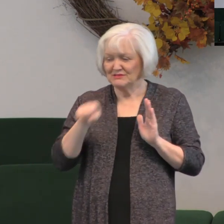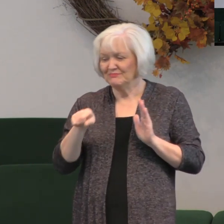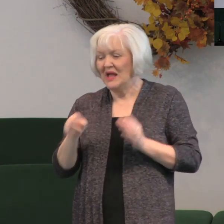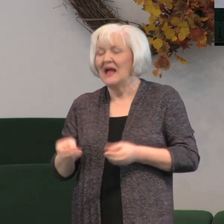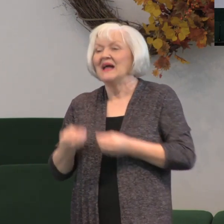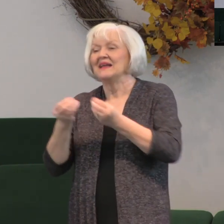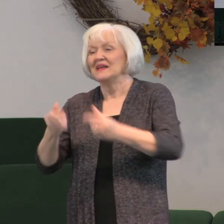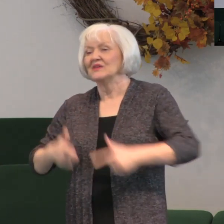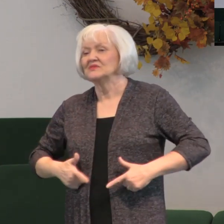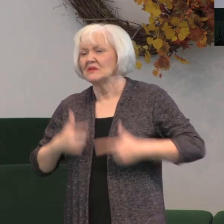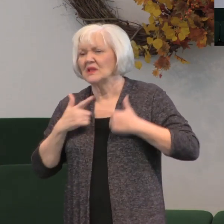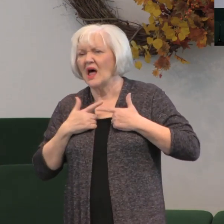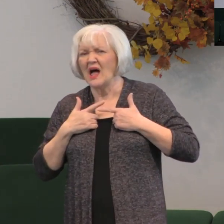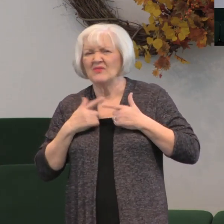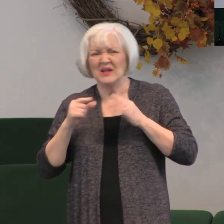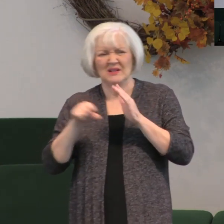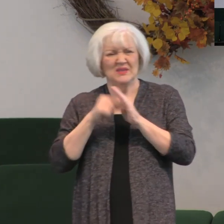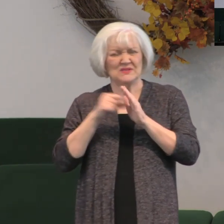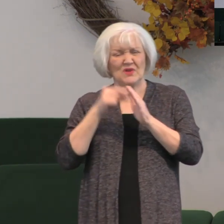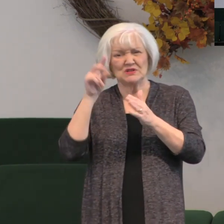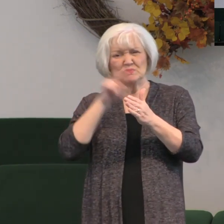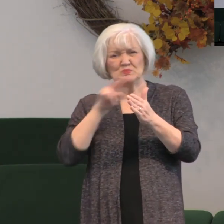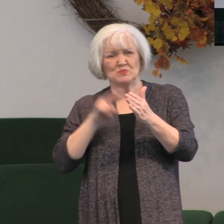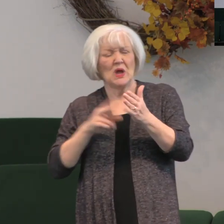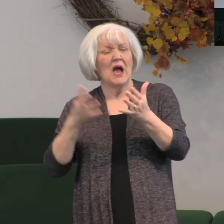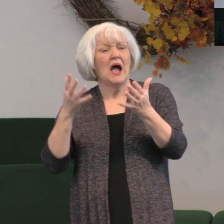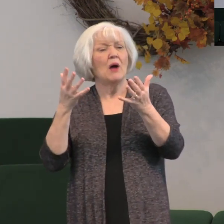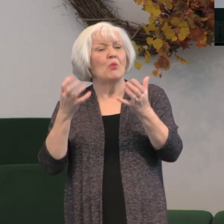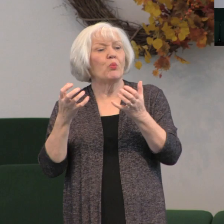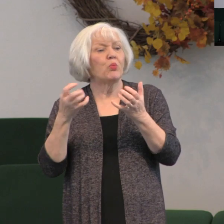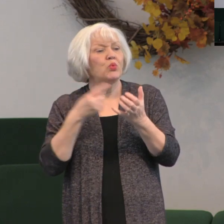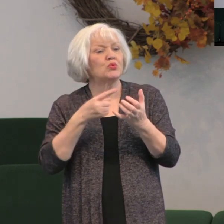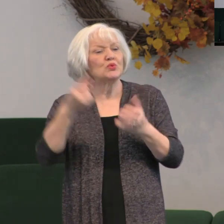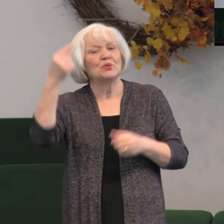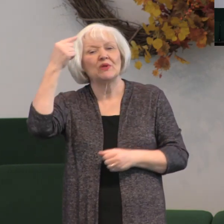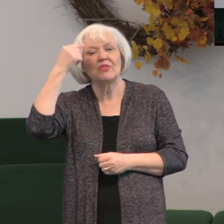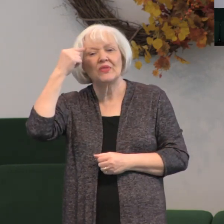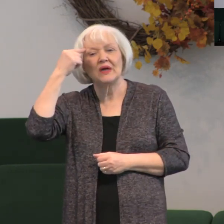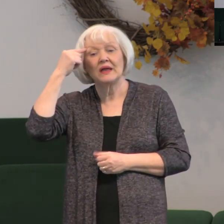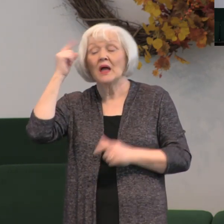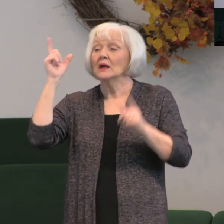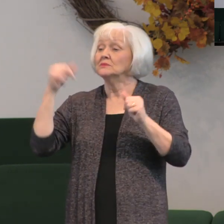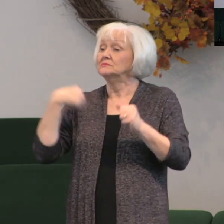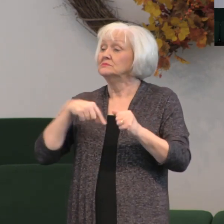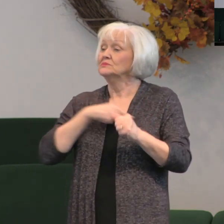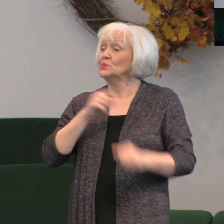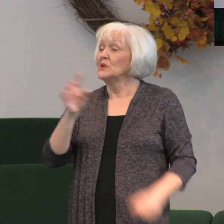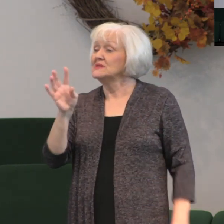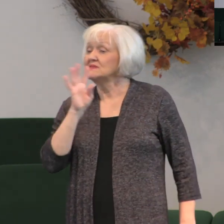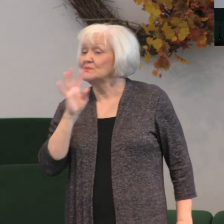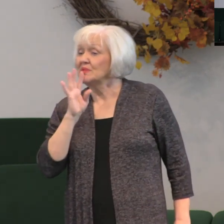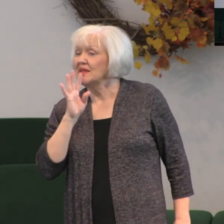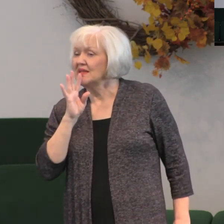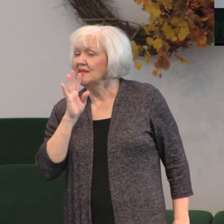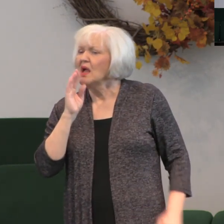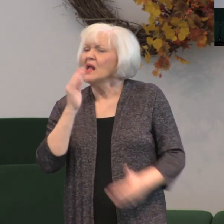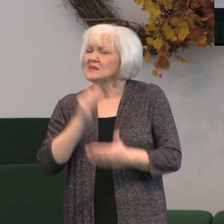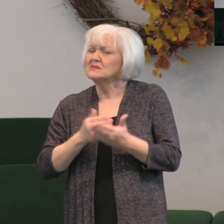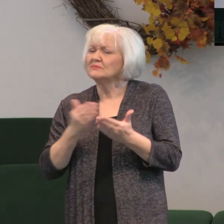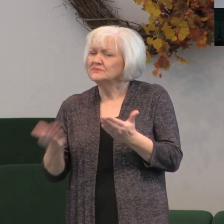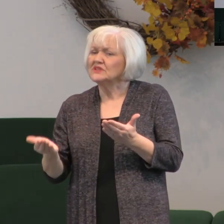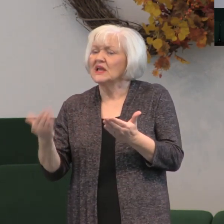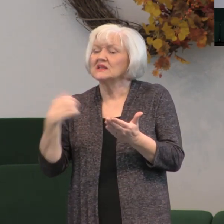As we look at these verses this morning I want you to think with me that when we speak there are some things that